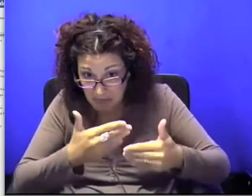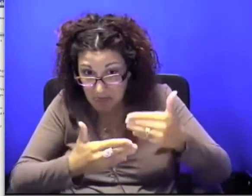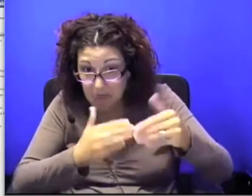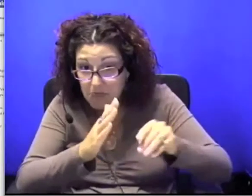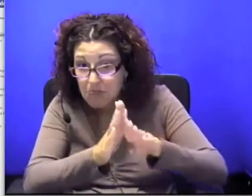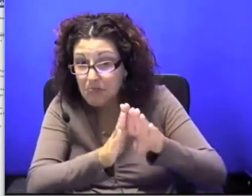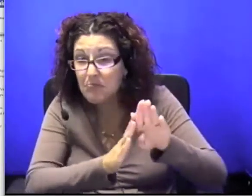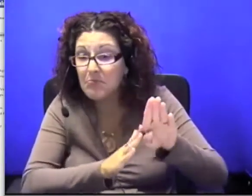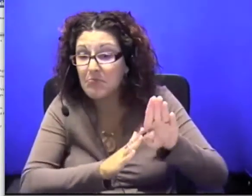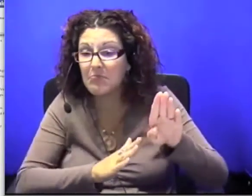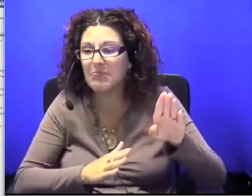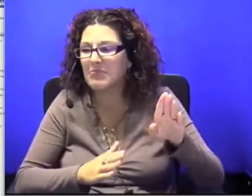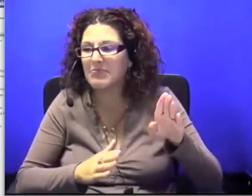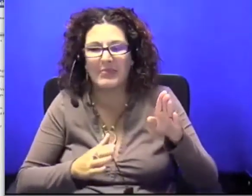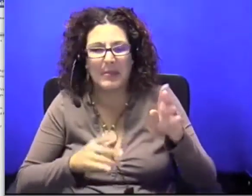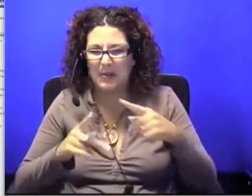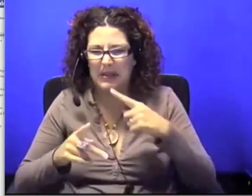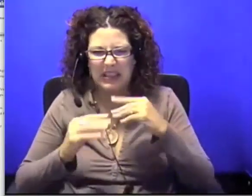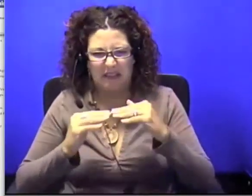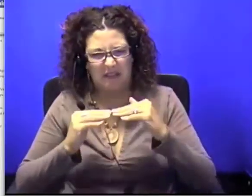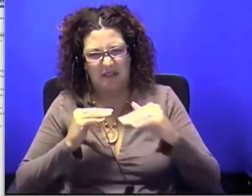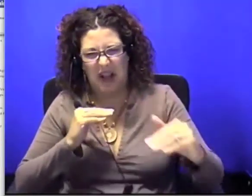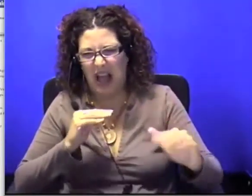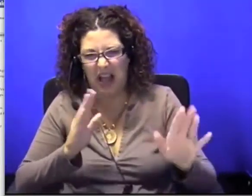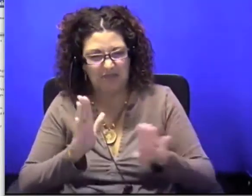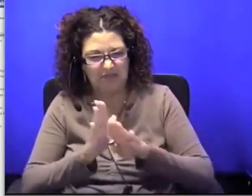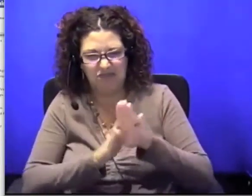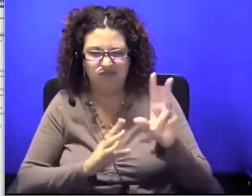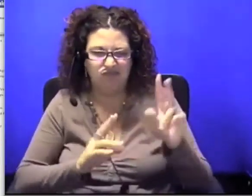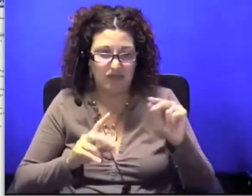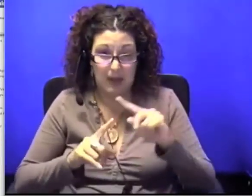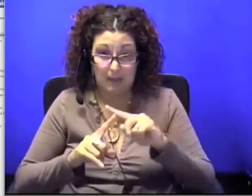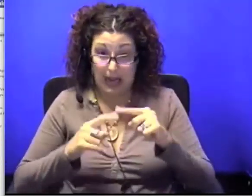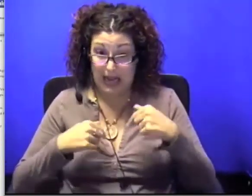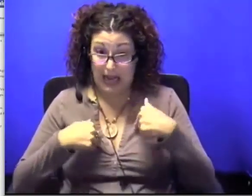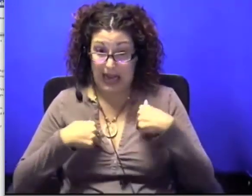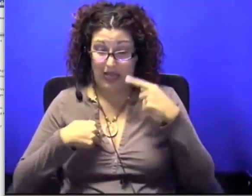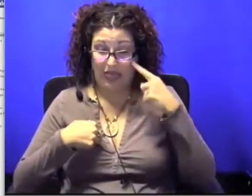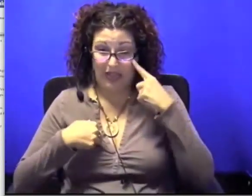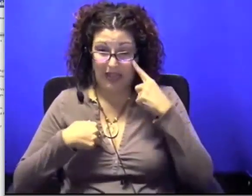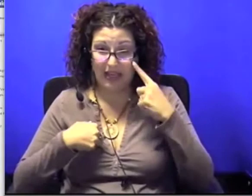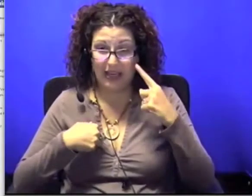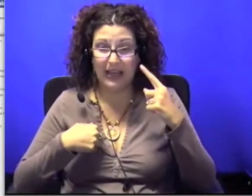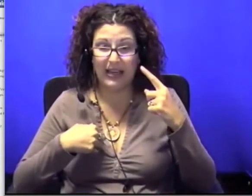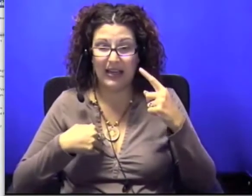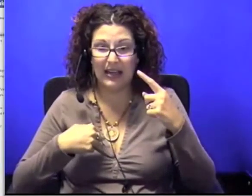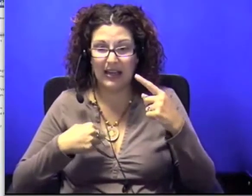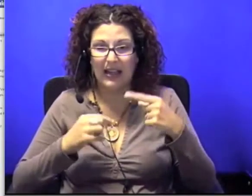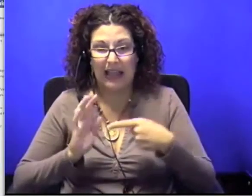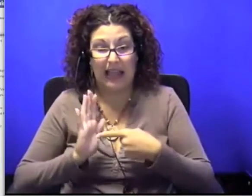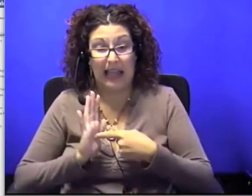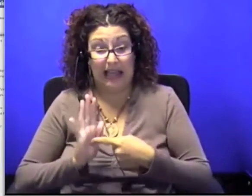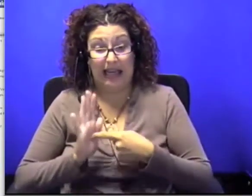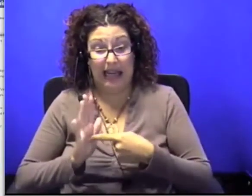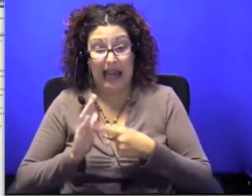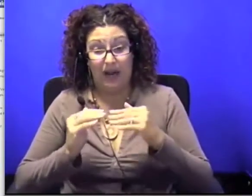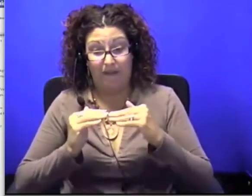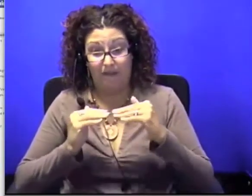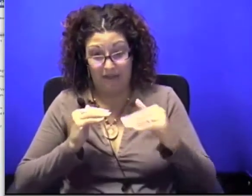moving or not say that it's very, very flat. But what I think is going on is their indicators are flat. And